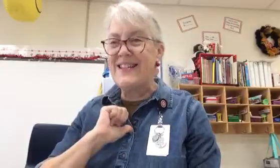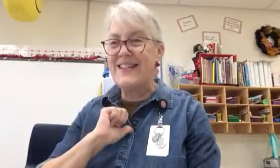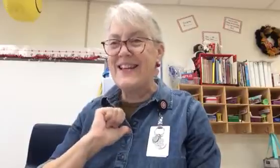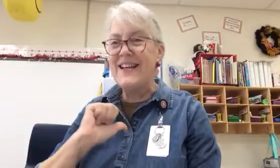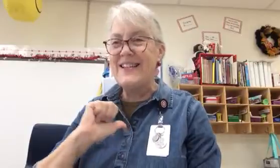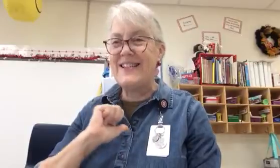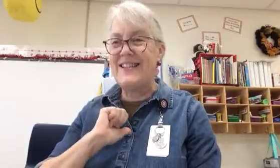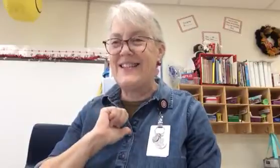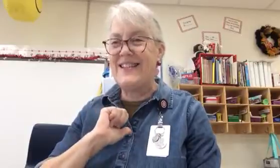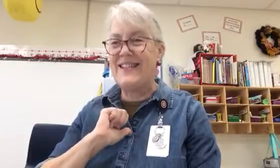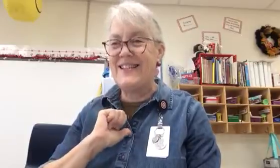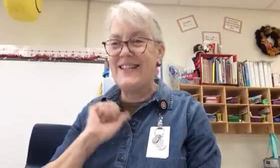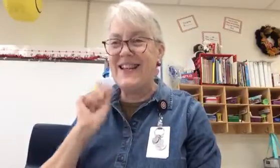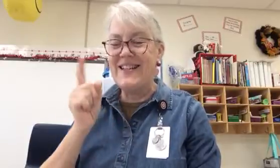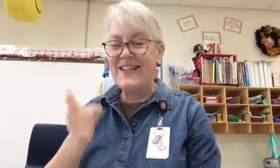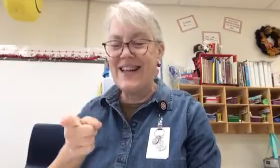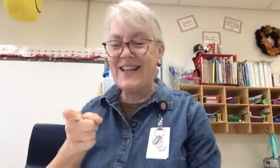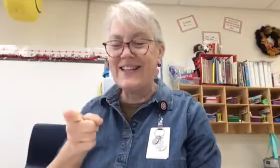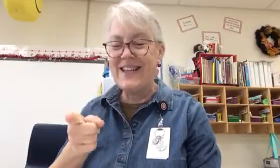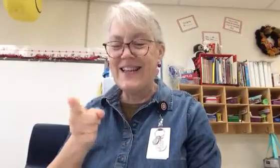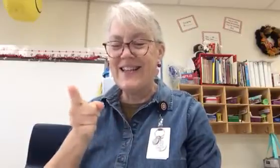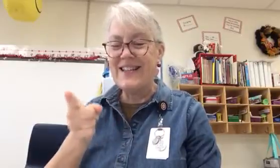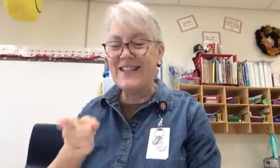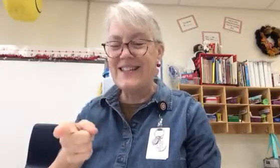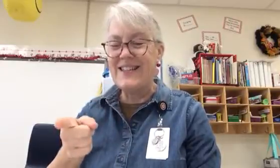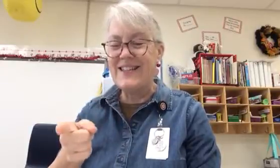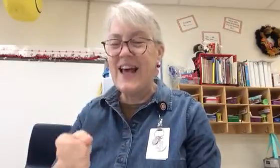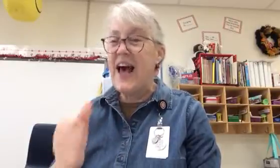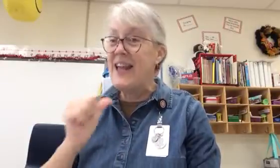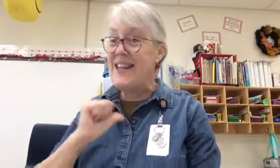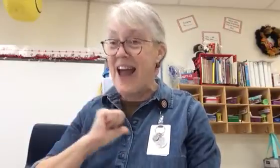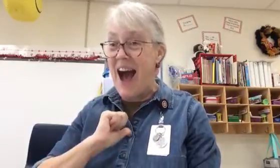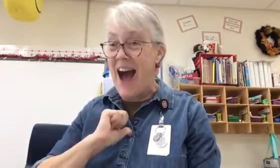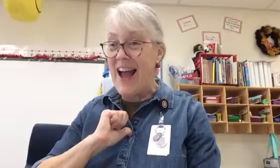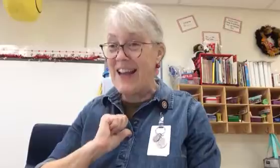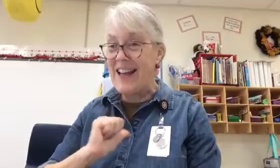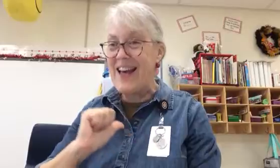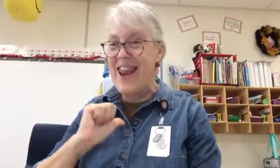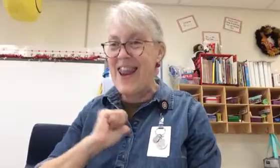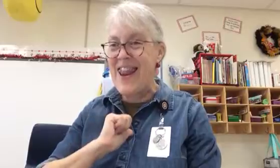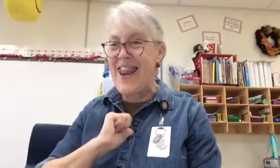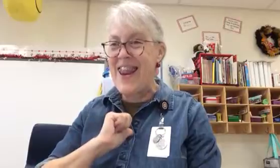9 mmm